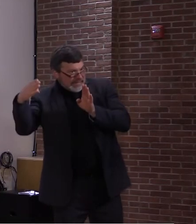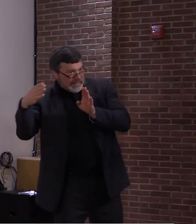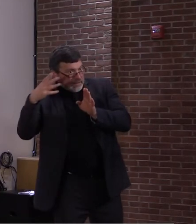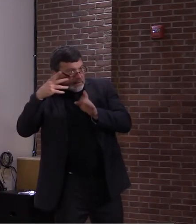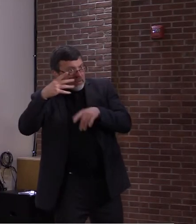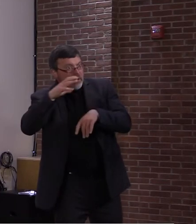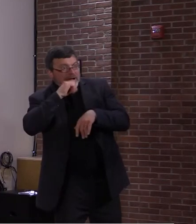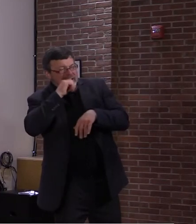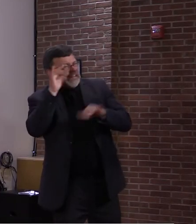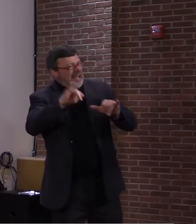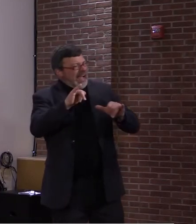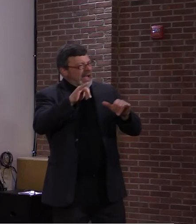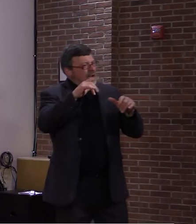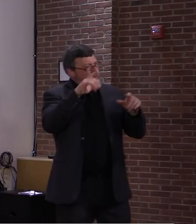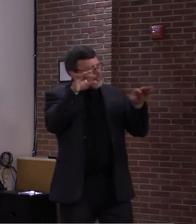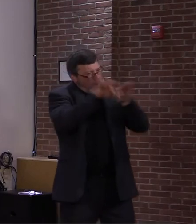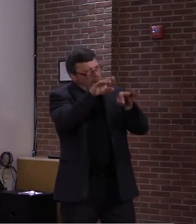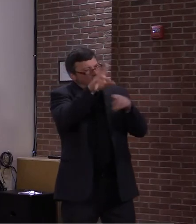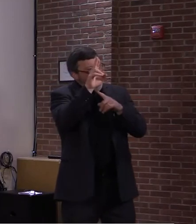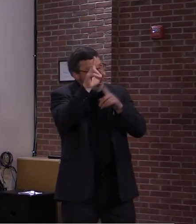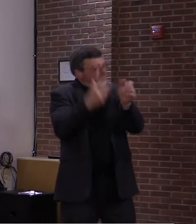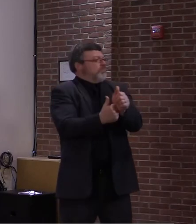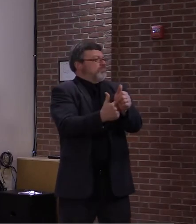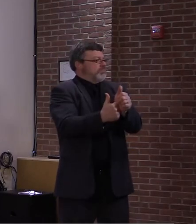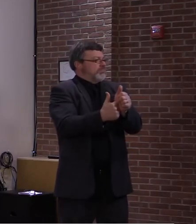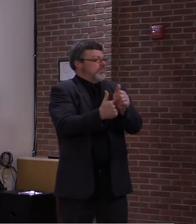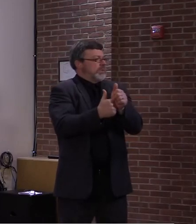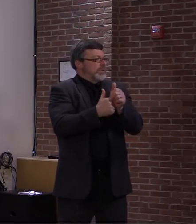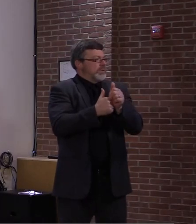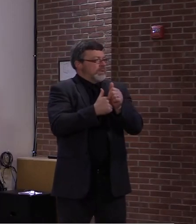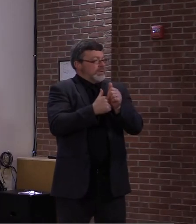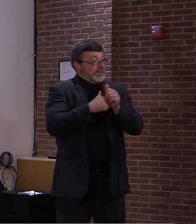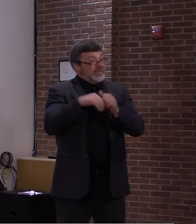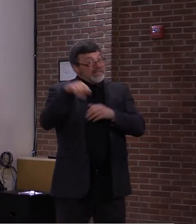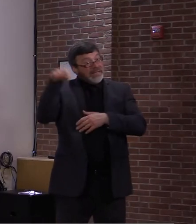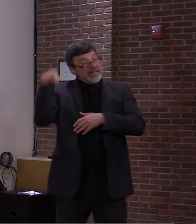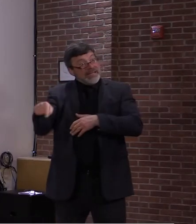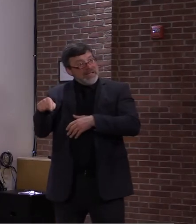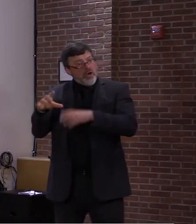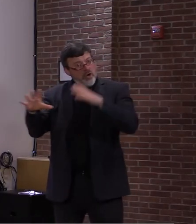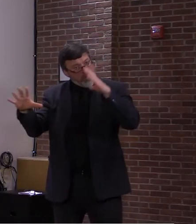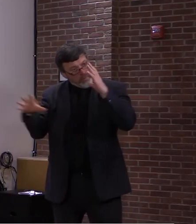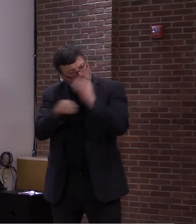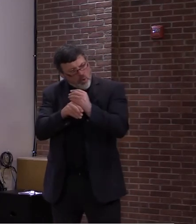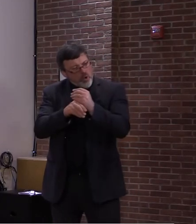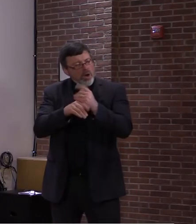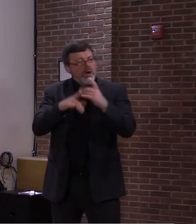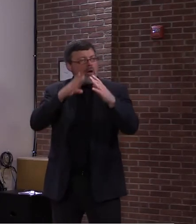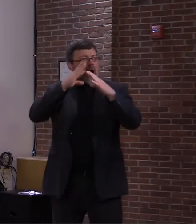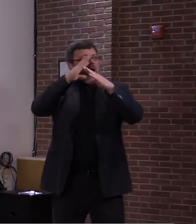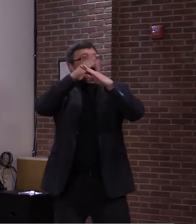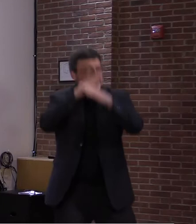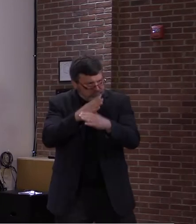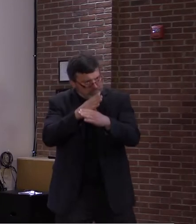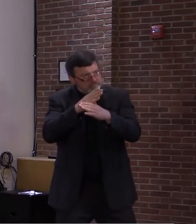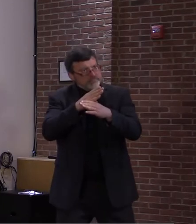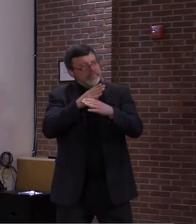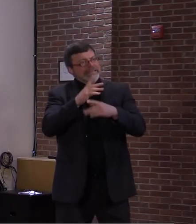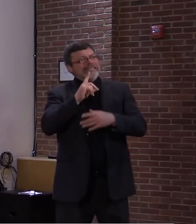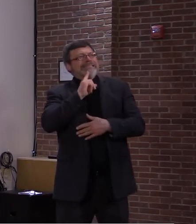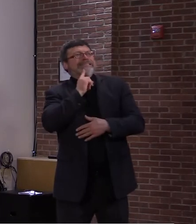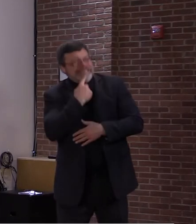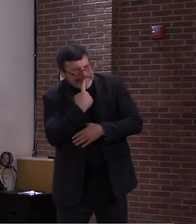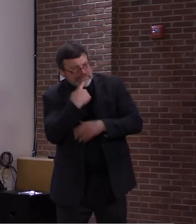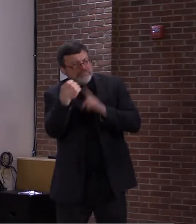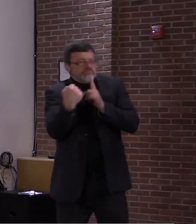hospital. The second thing is a mathematical exercise, looking at numerators